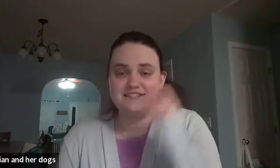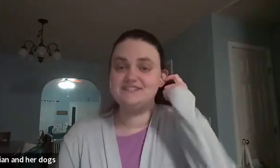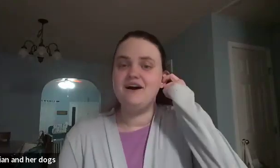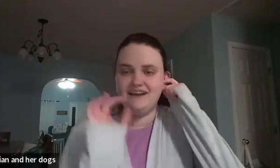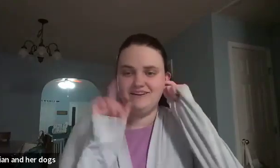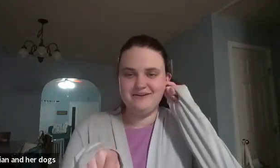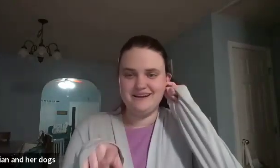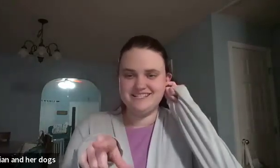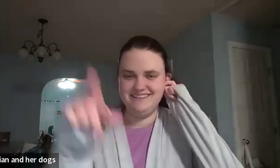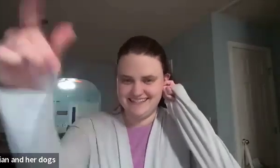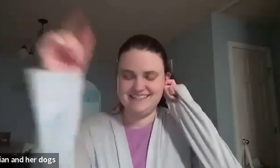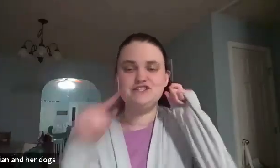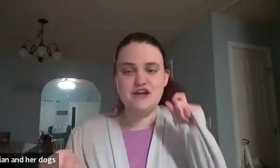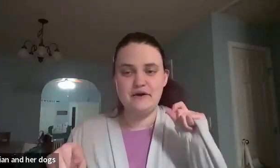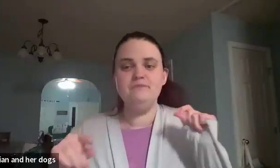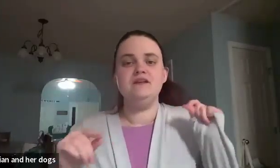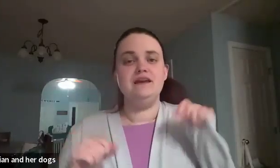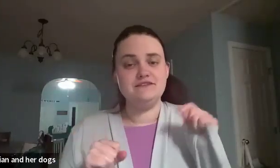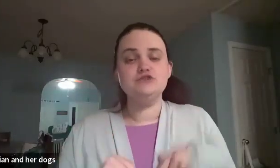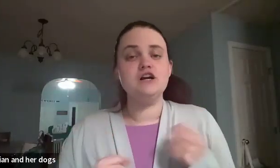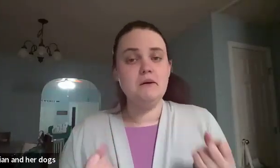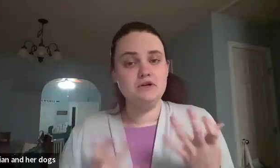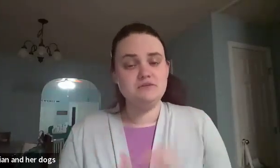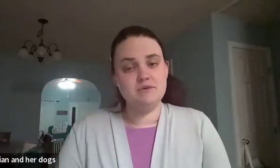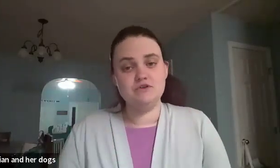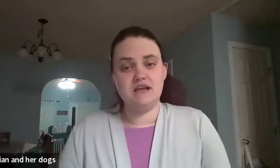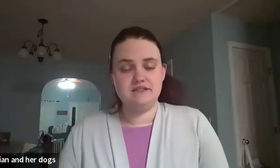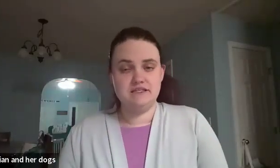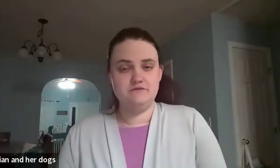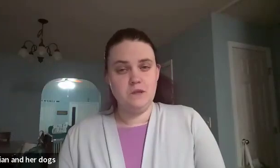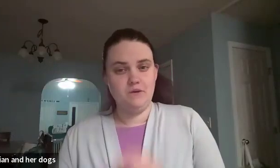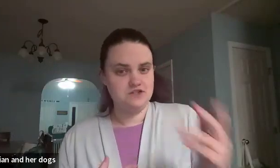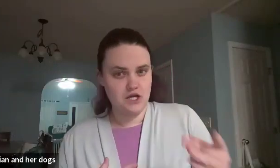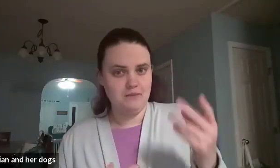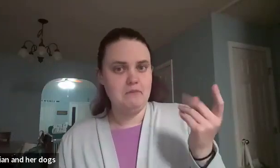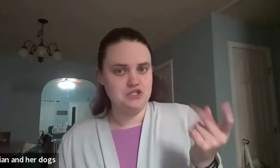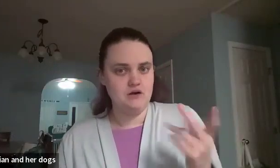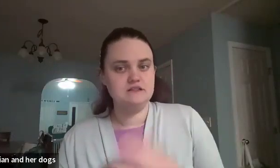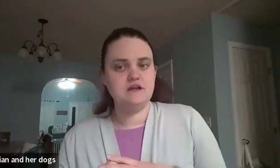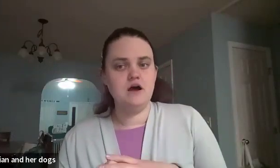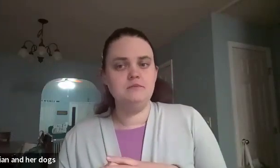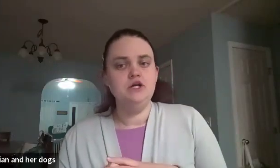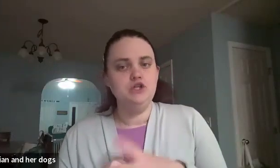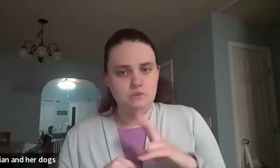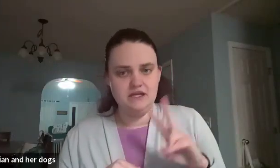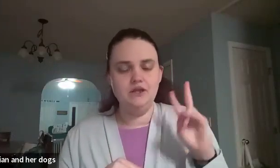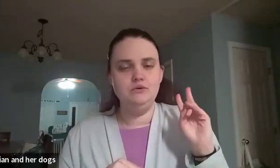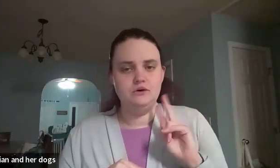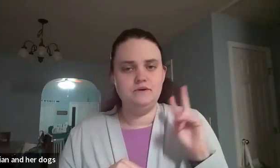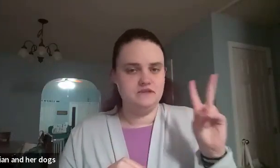Yes. Okay, good question, Alexis. So, yes, if you're talking about multiple animals, like I did for like when I was talking about my dogs, you could put the